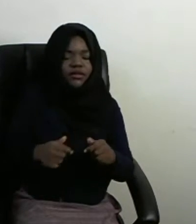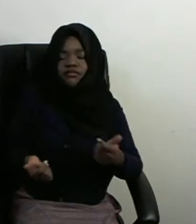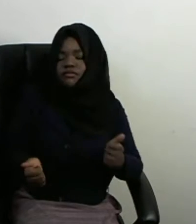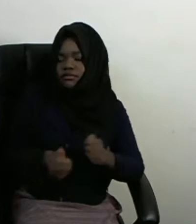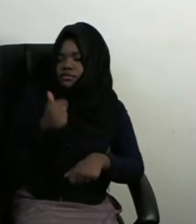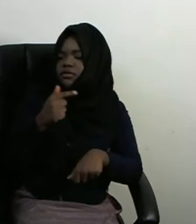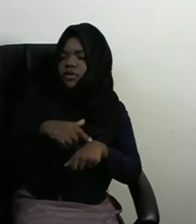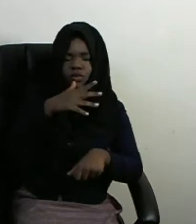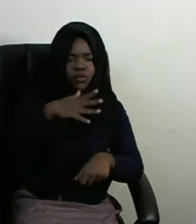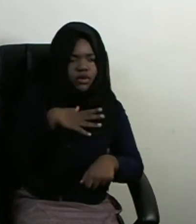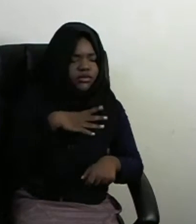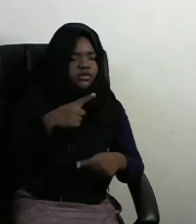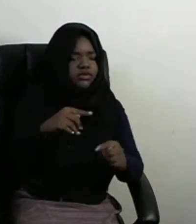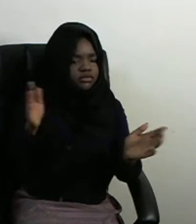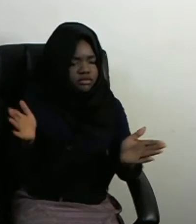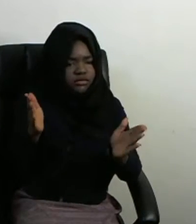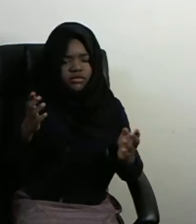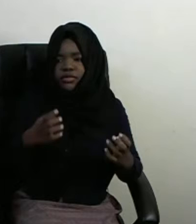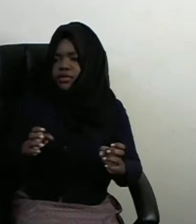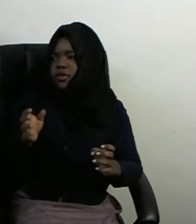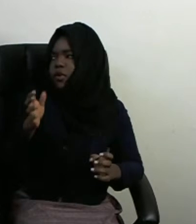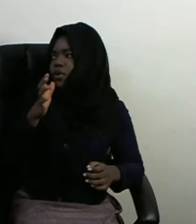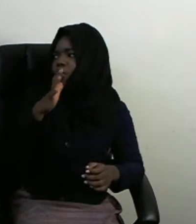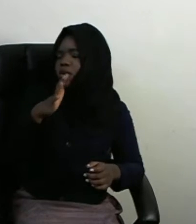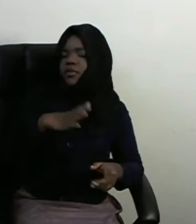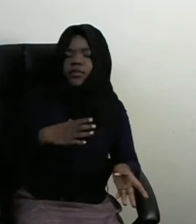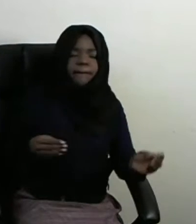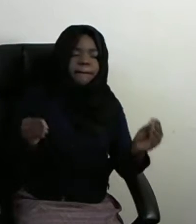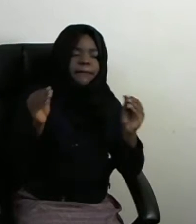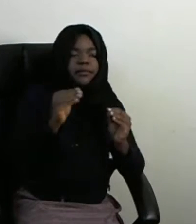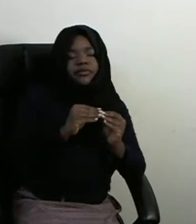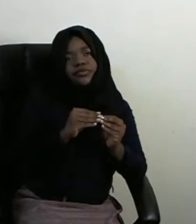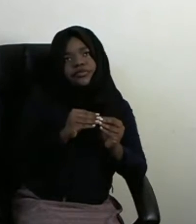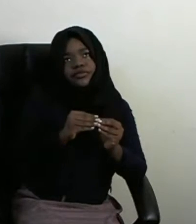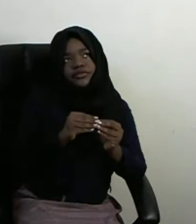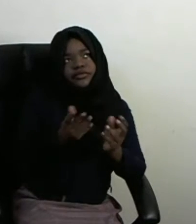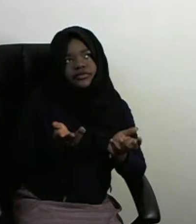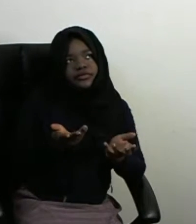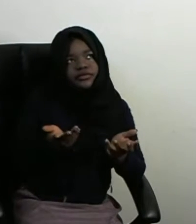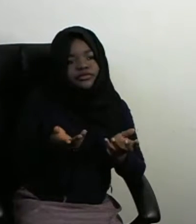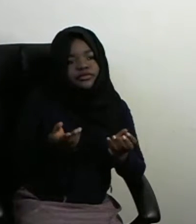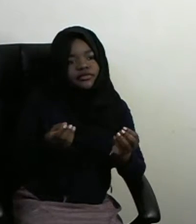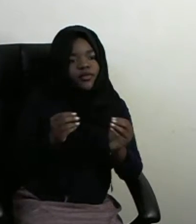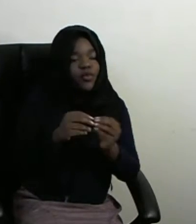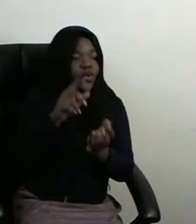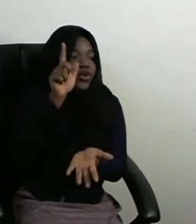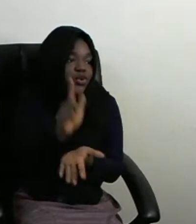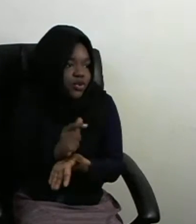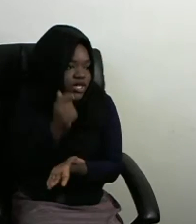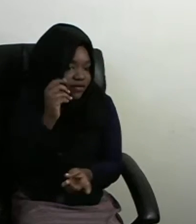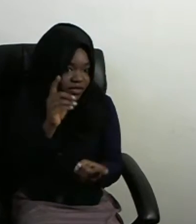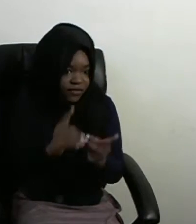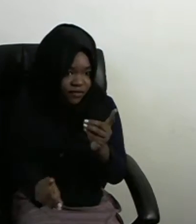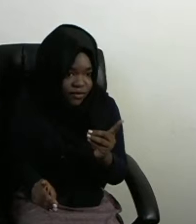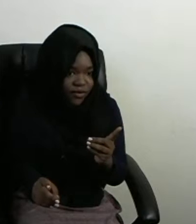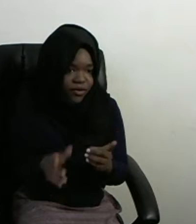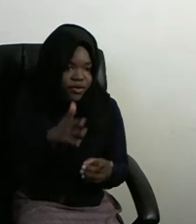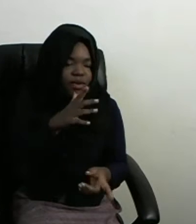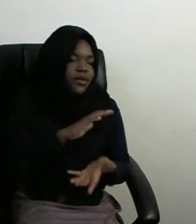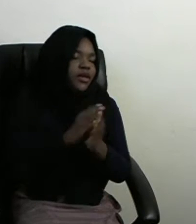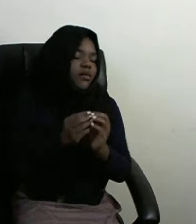more, women are more losers if the divorce